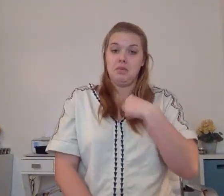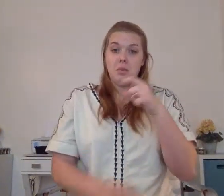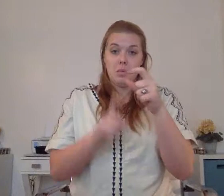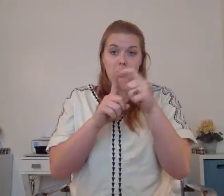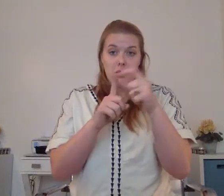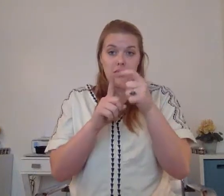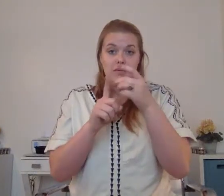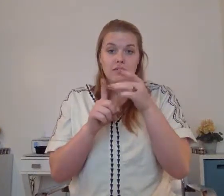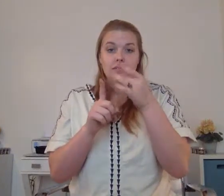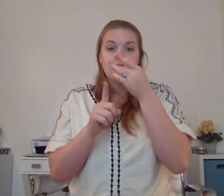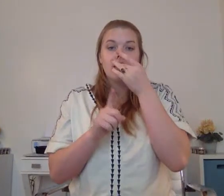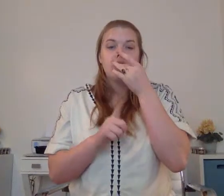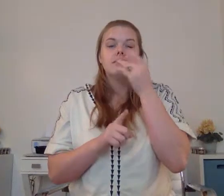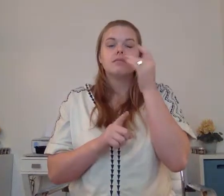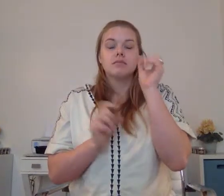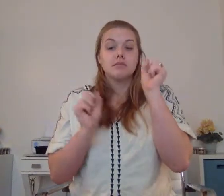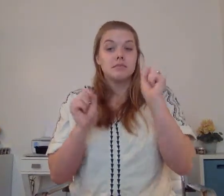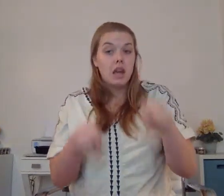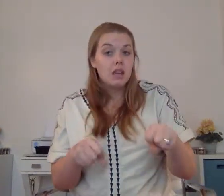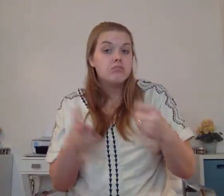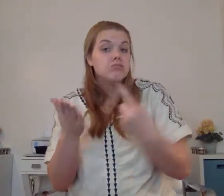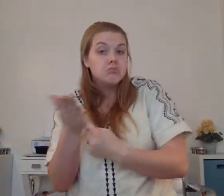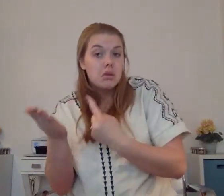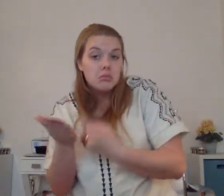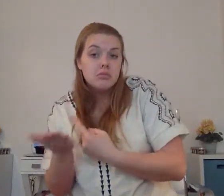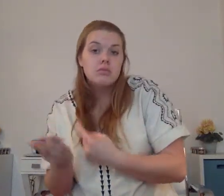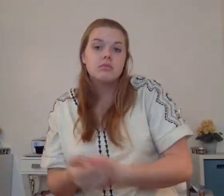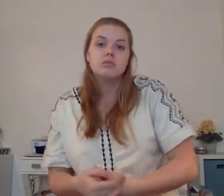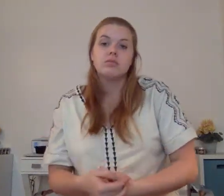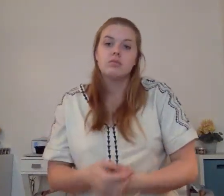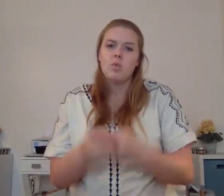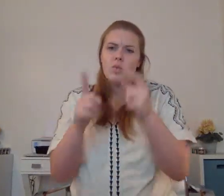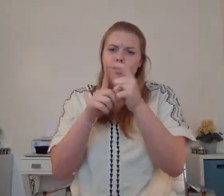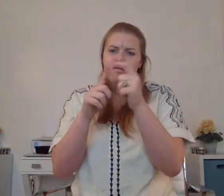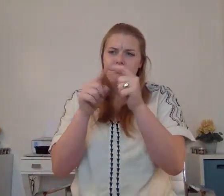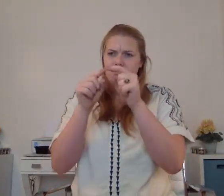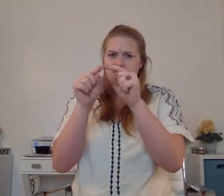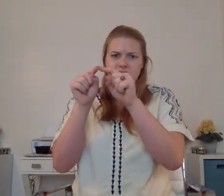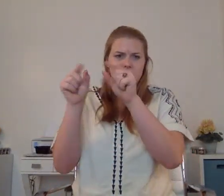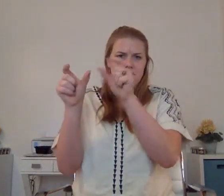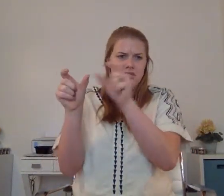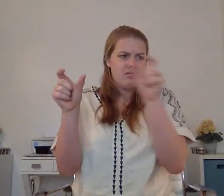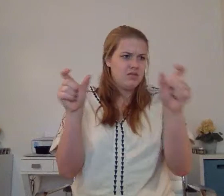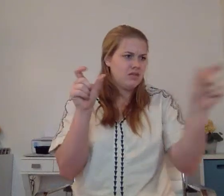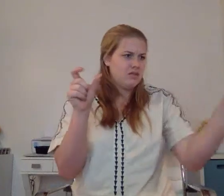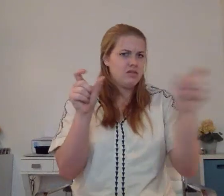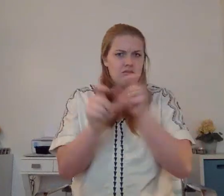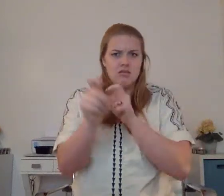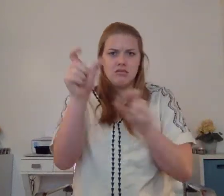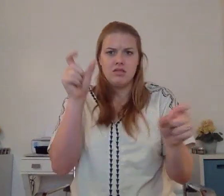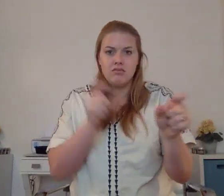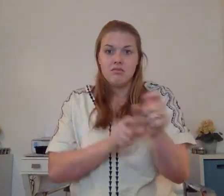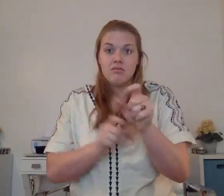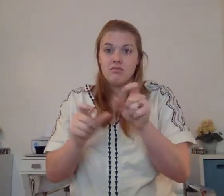not always. And happy words have a different flavor than sad words. I like to explore how does the